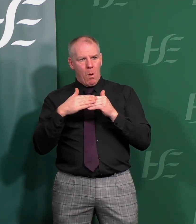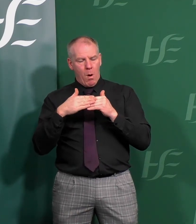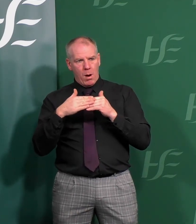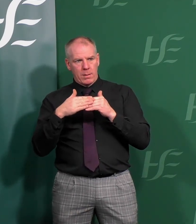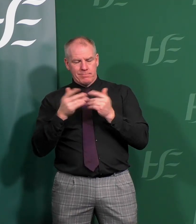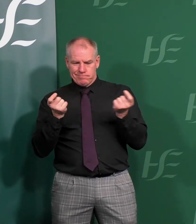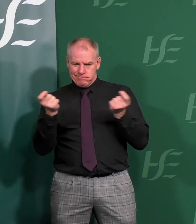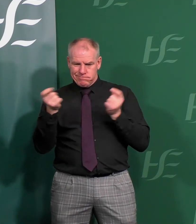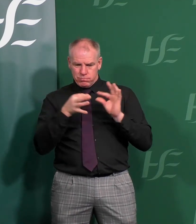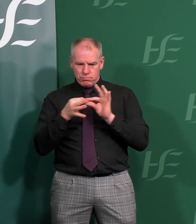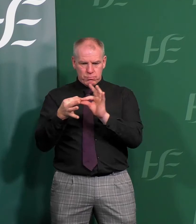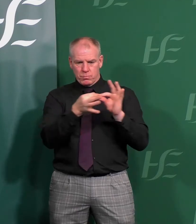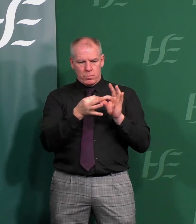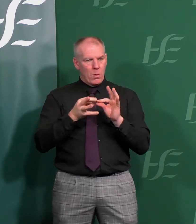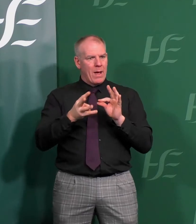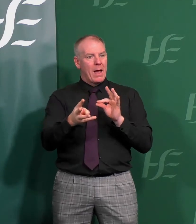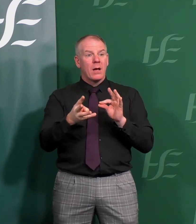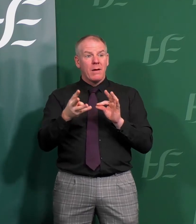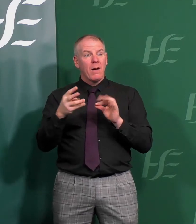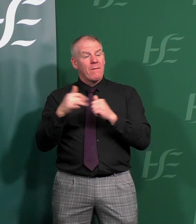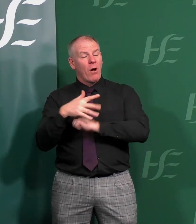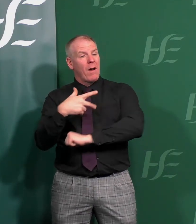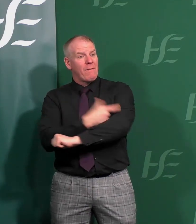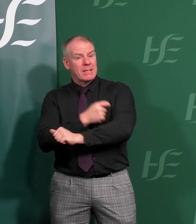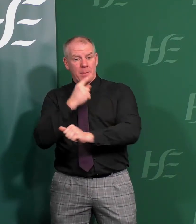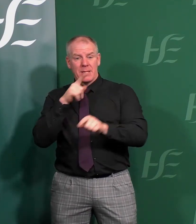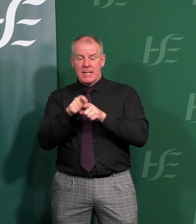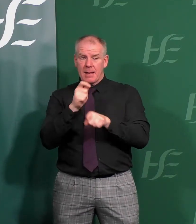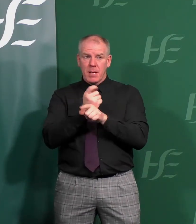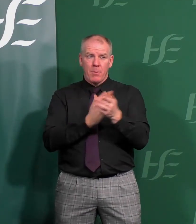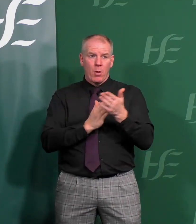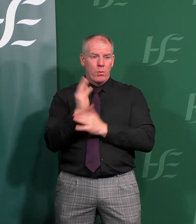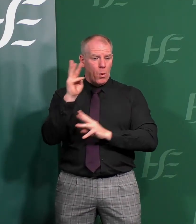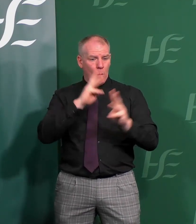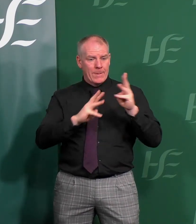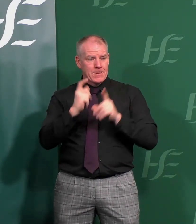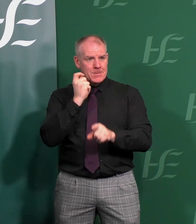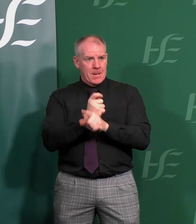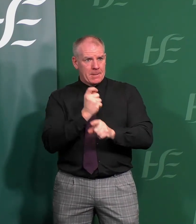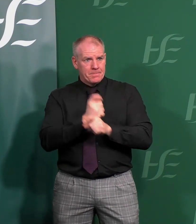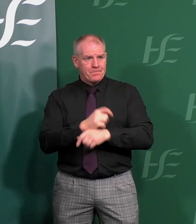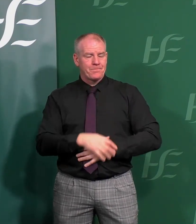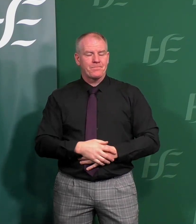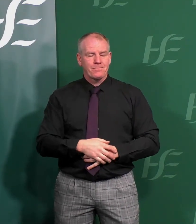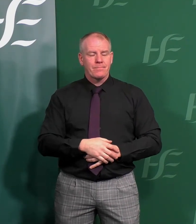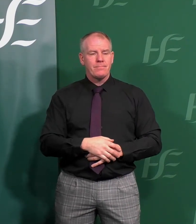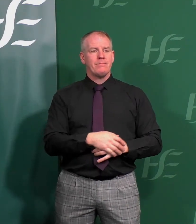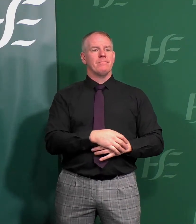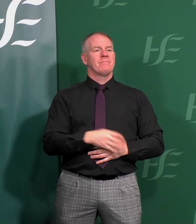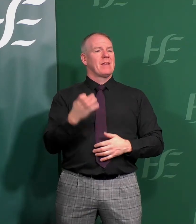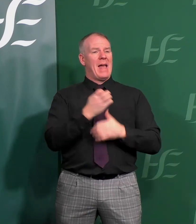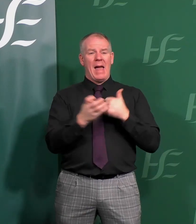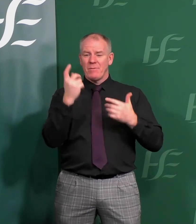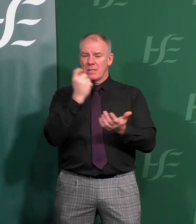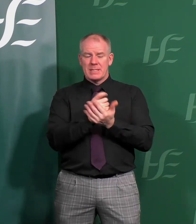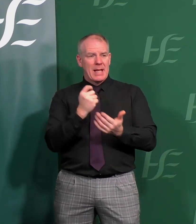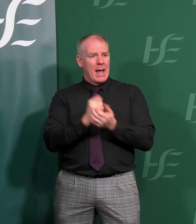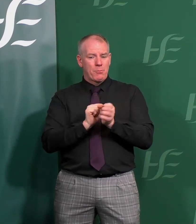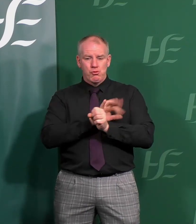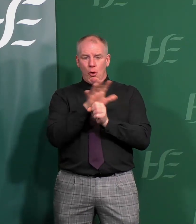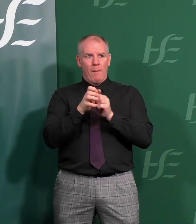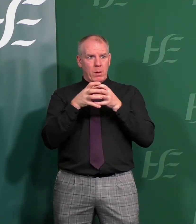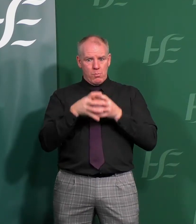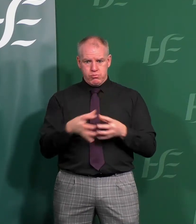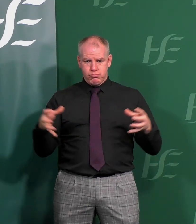way, not just on vaccines, but also throughout the winter period. And each wave and this pandemic so far, we all